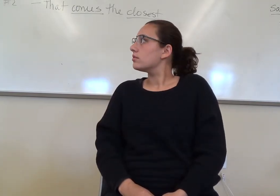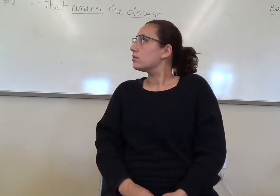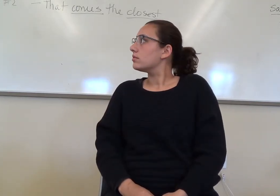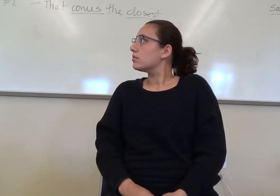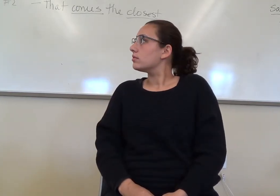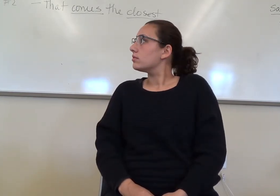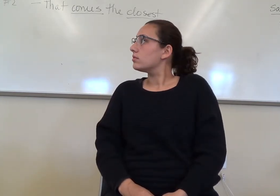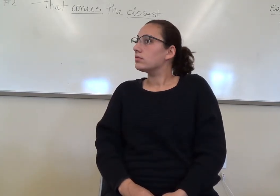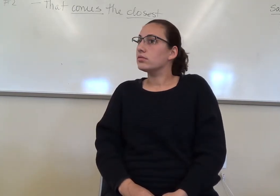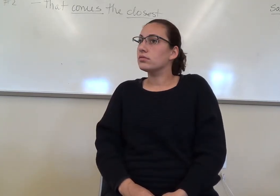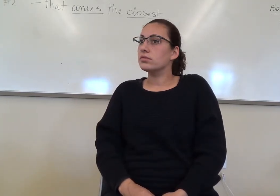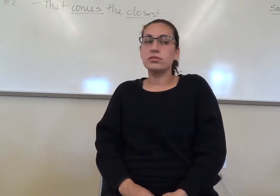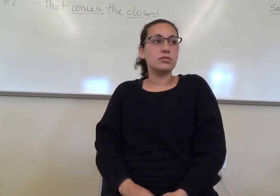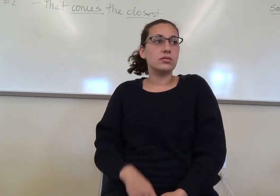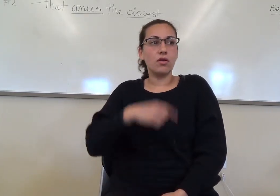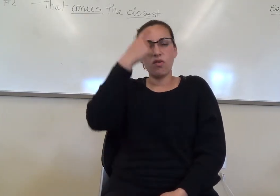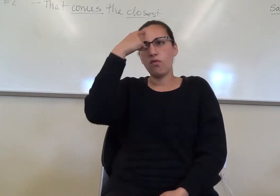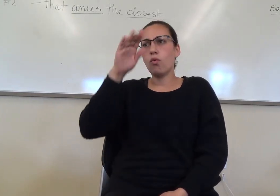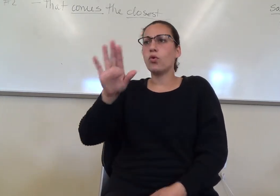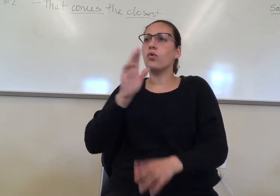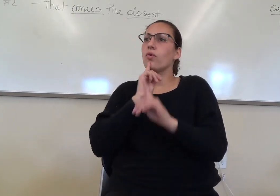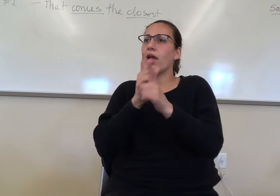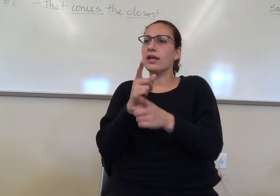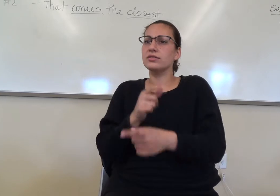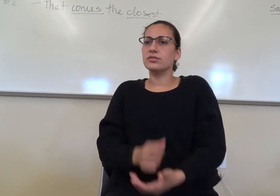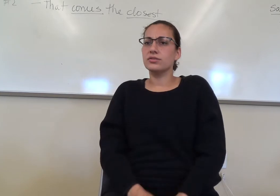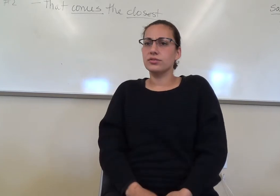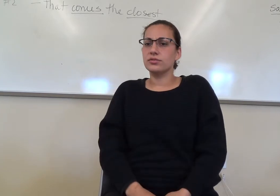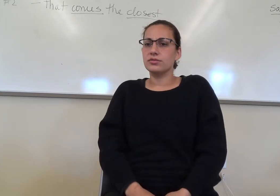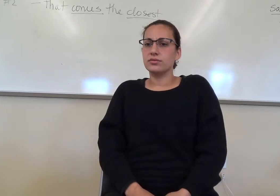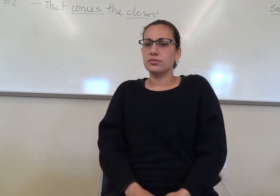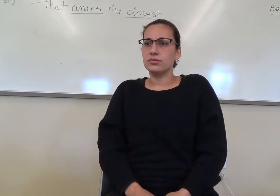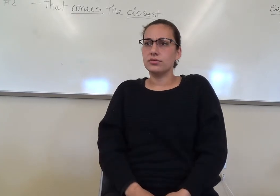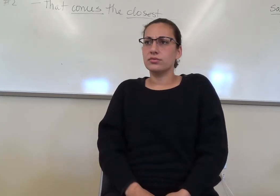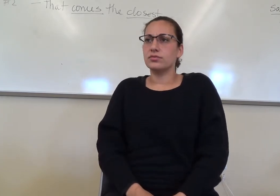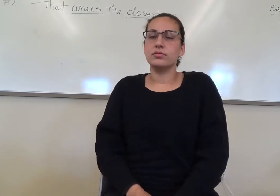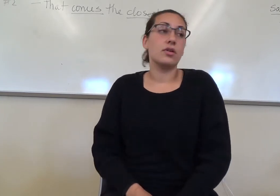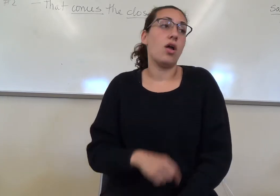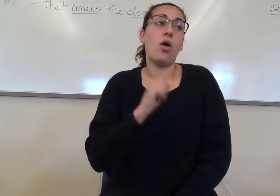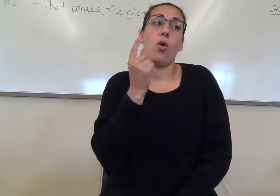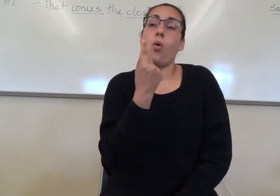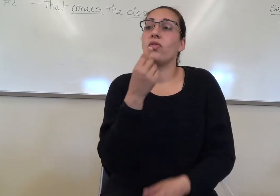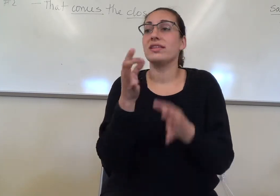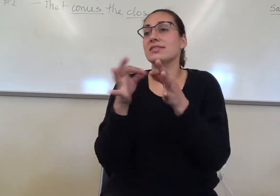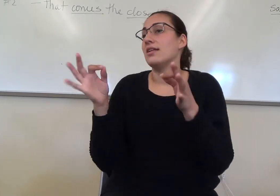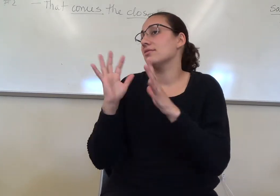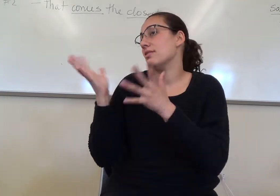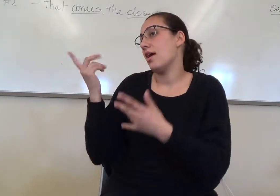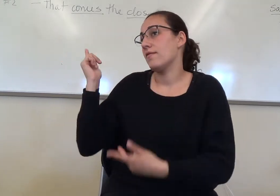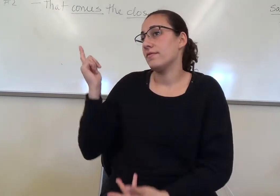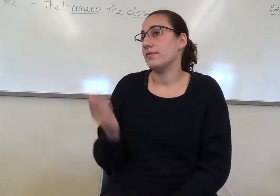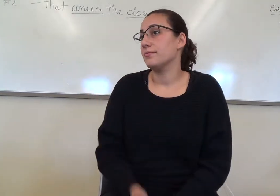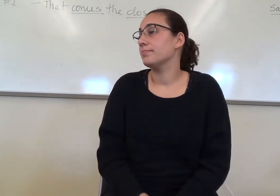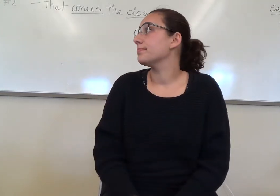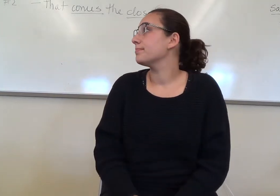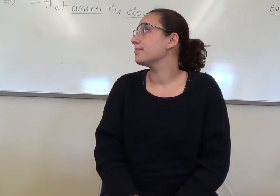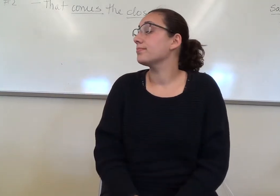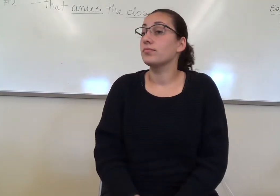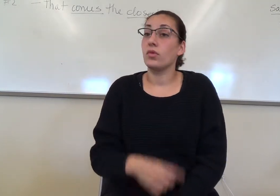for your answer here? Yeah, that's the only sentence left. Those two stories have little in